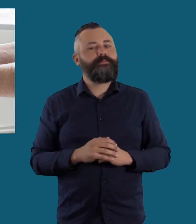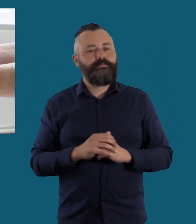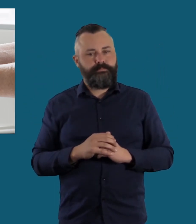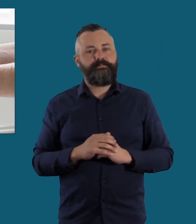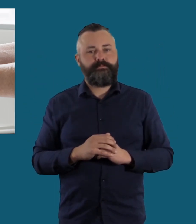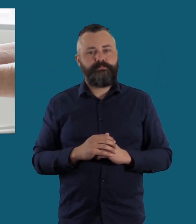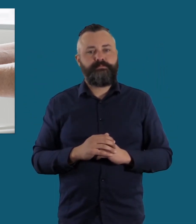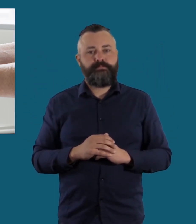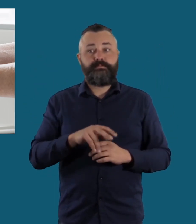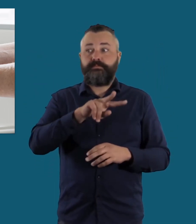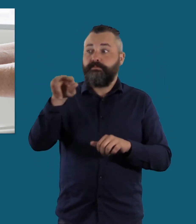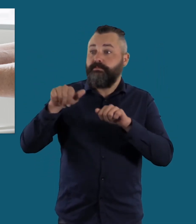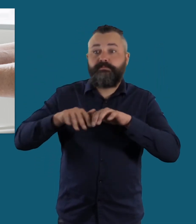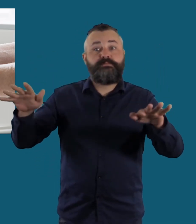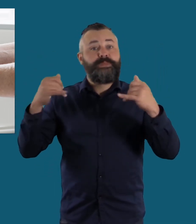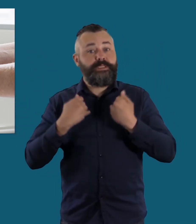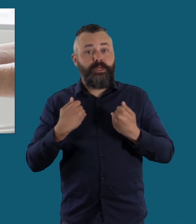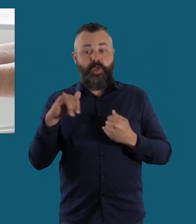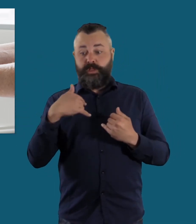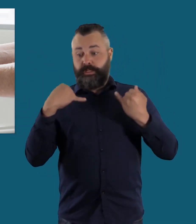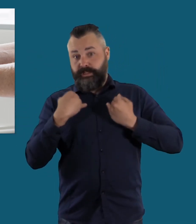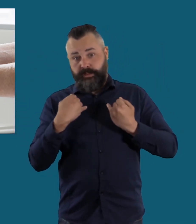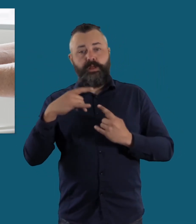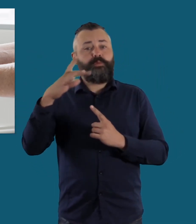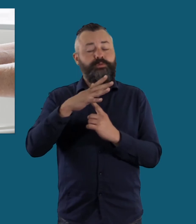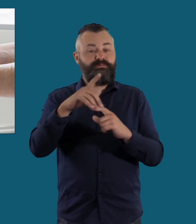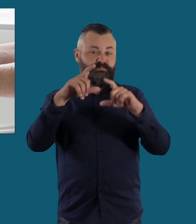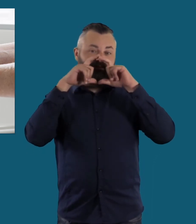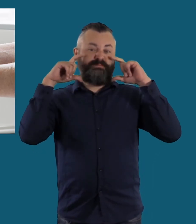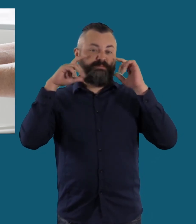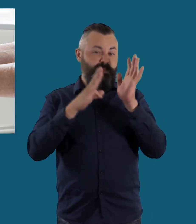To avoid being sick or spreading a virus, please wear a mask.